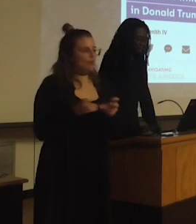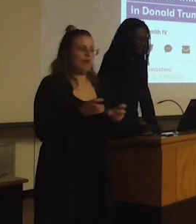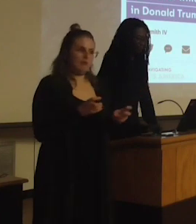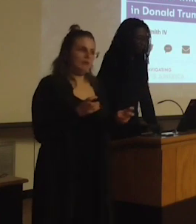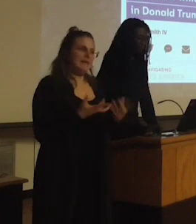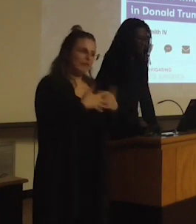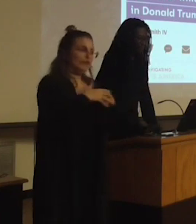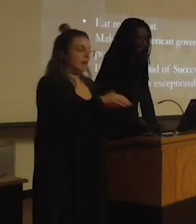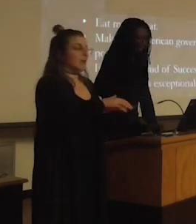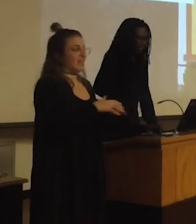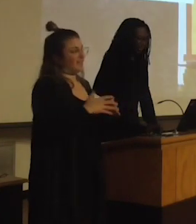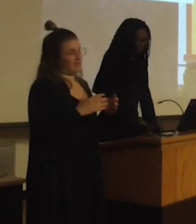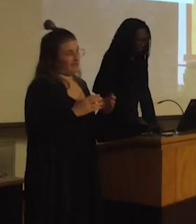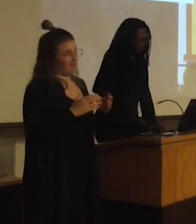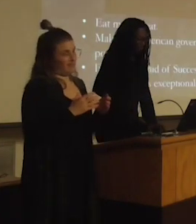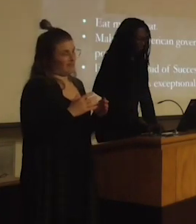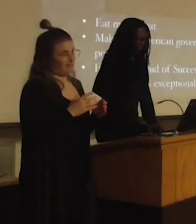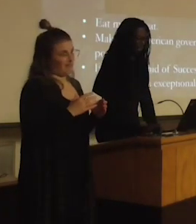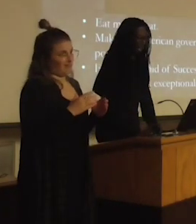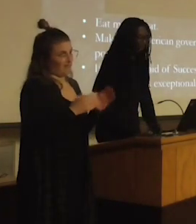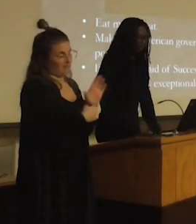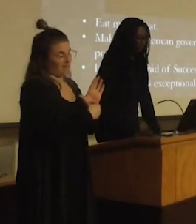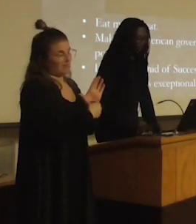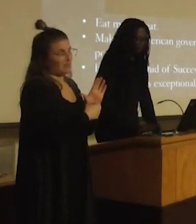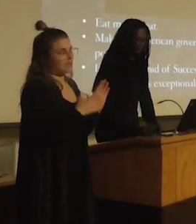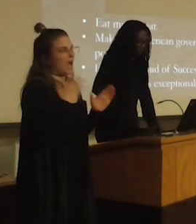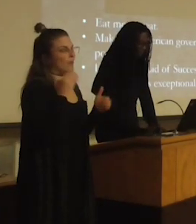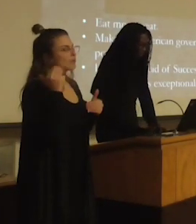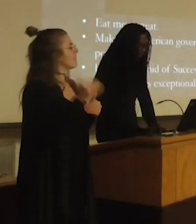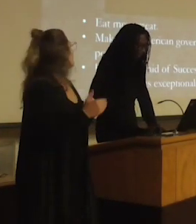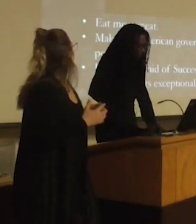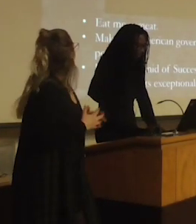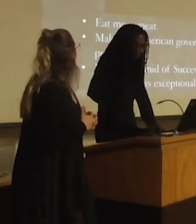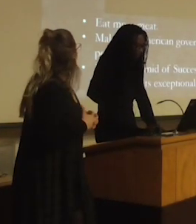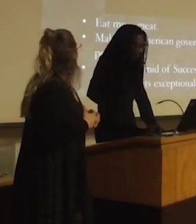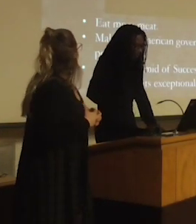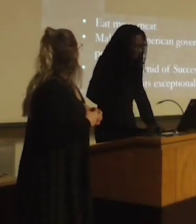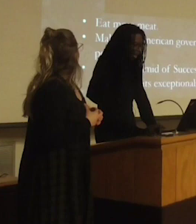goes even further than that. Oops. I went too far.